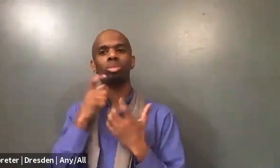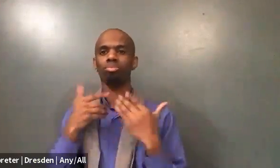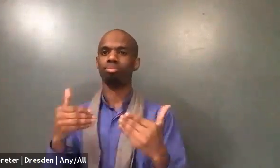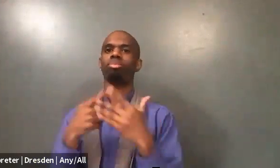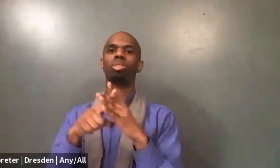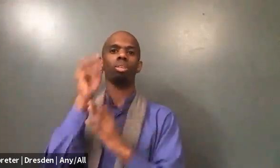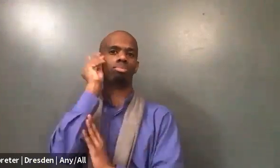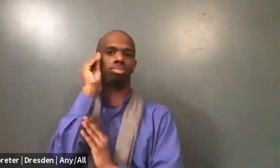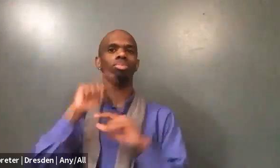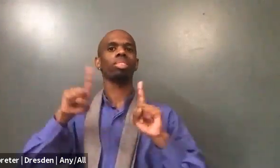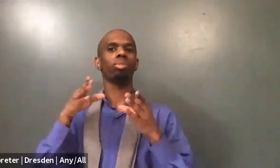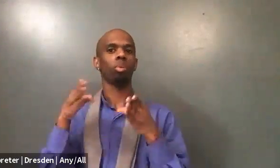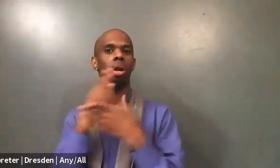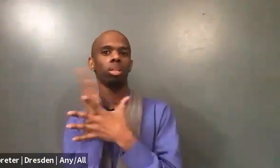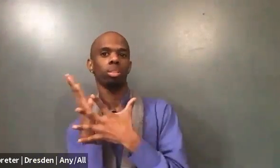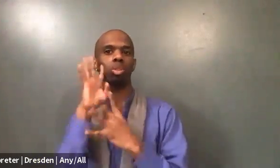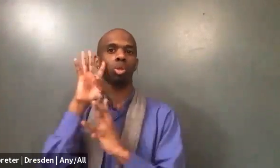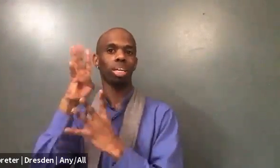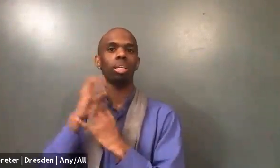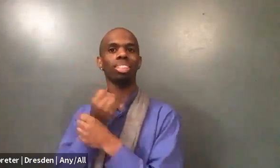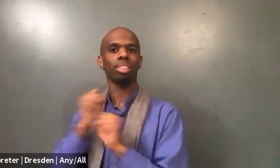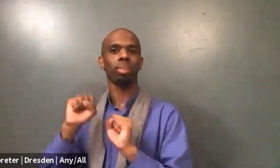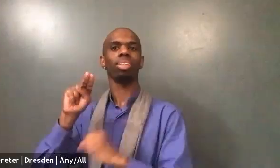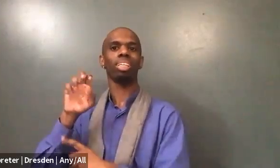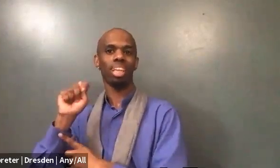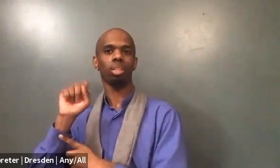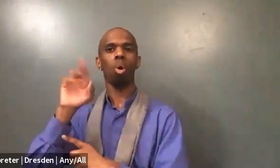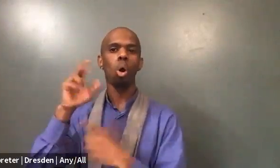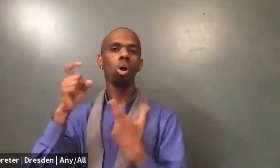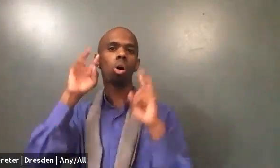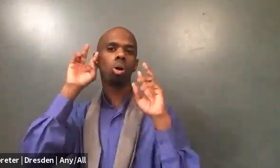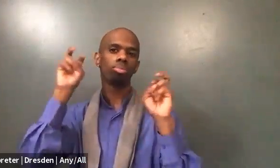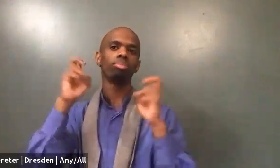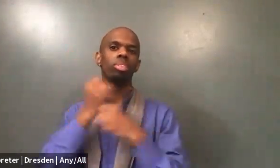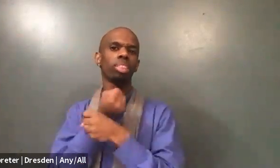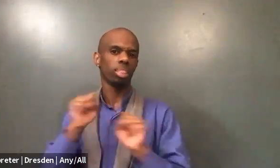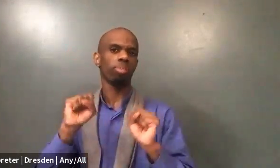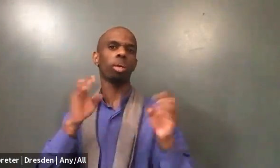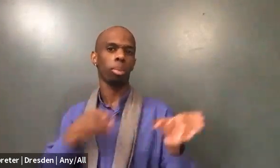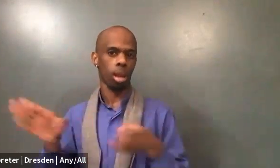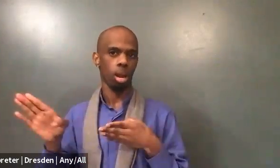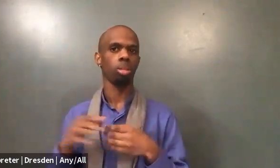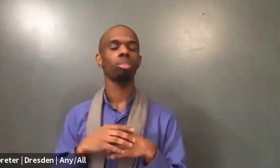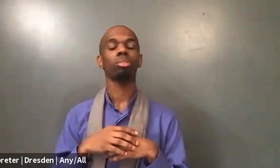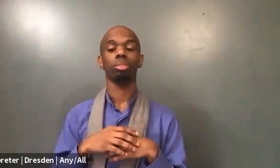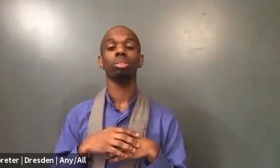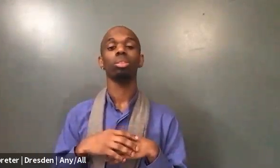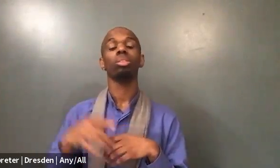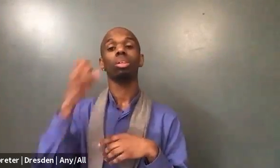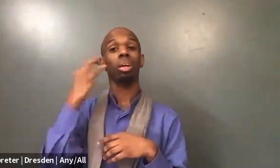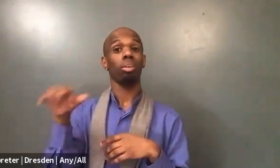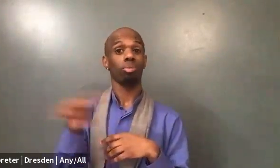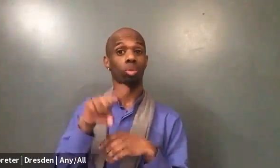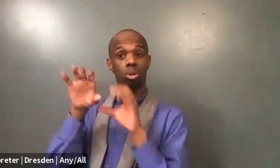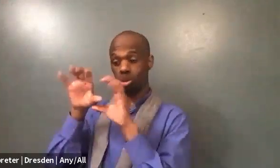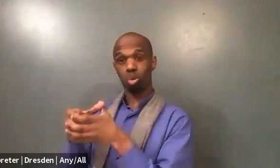and safety plans. And so it's a good way to think about creating a safety plan when you're in a group setting, whether